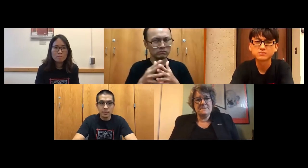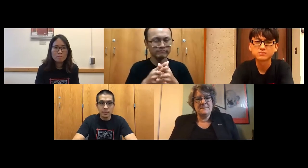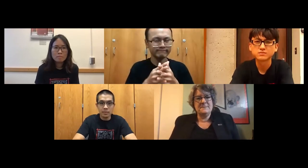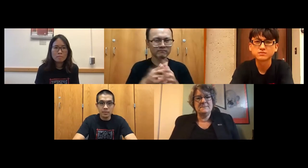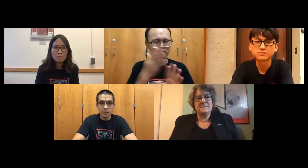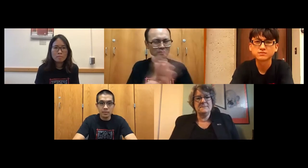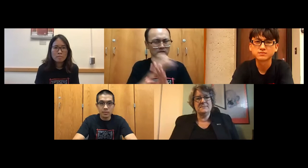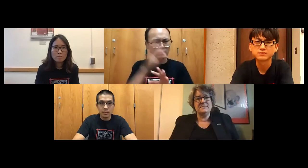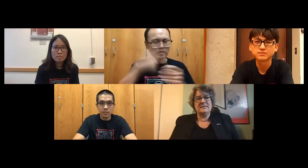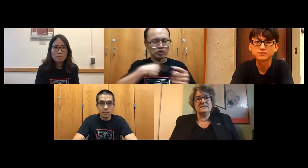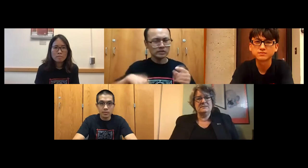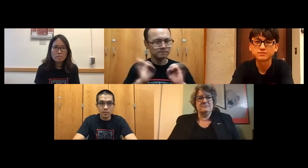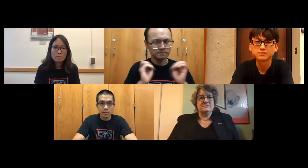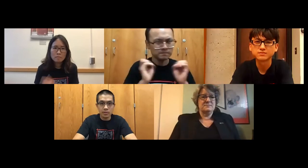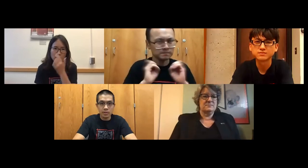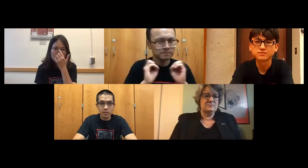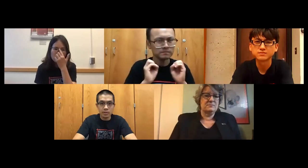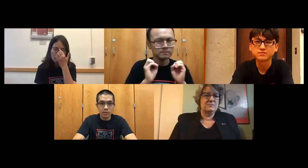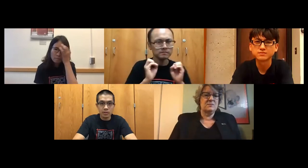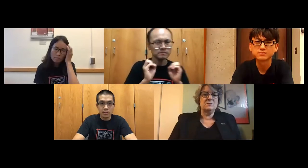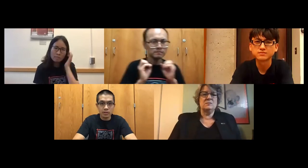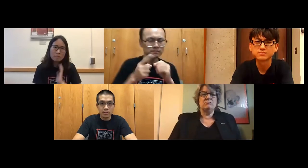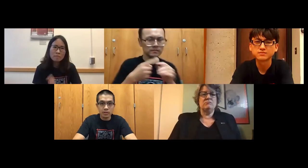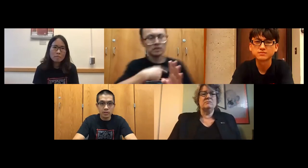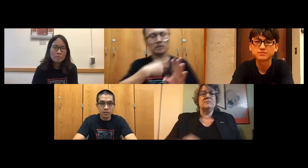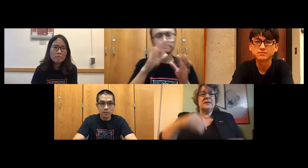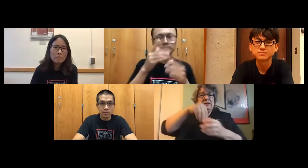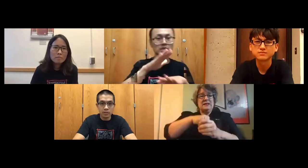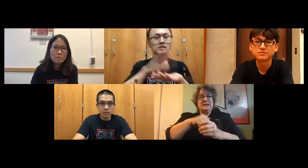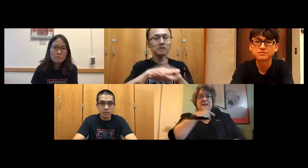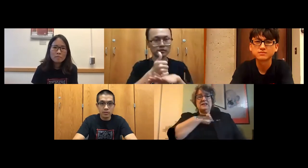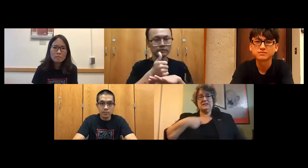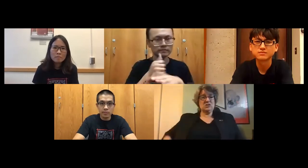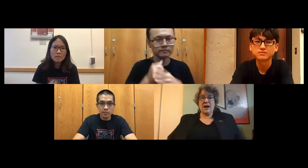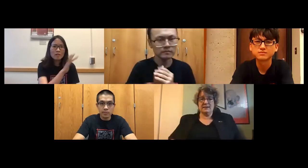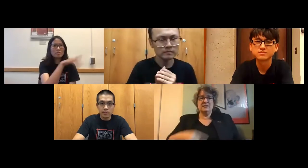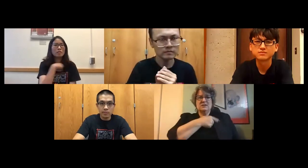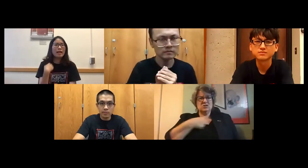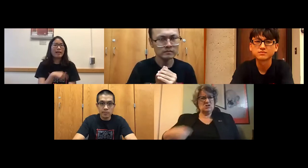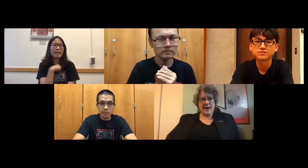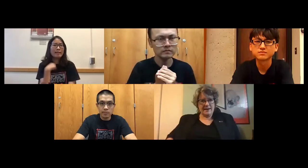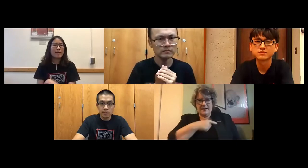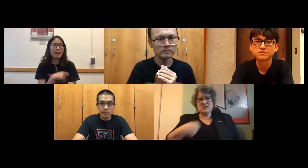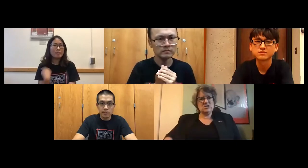So are you talking about here? So here well, in China, we really didn't have anything.